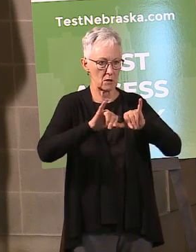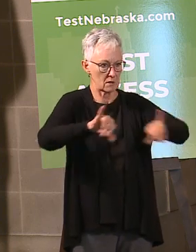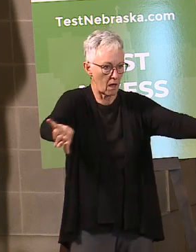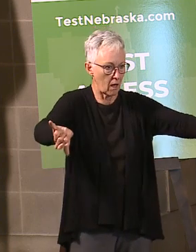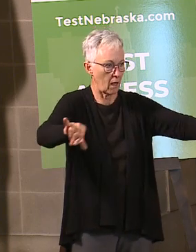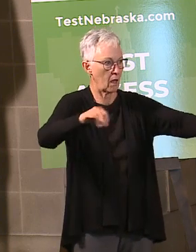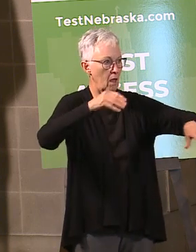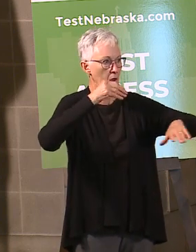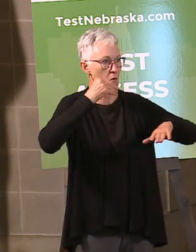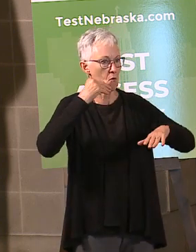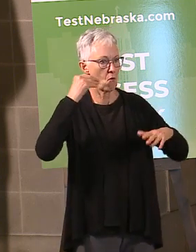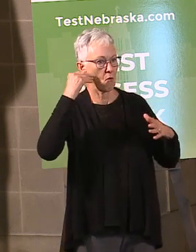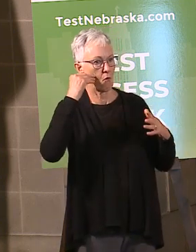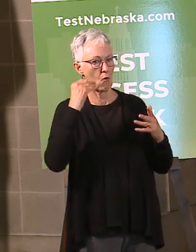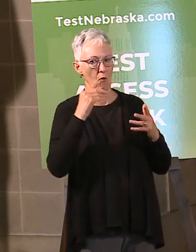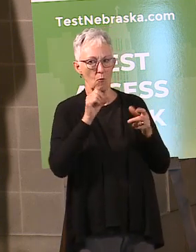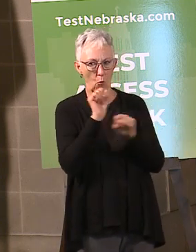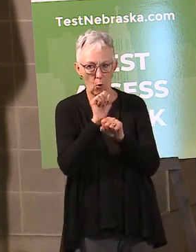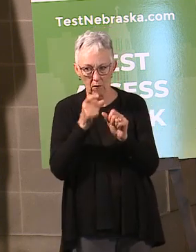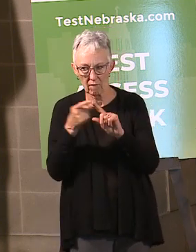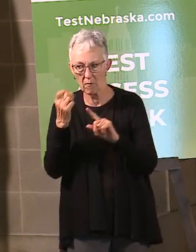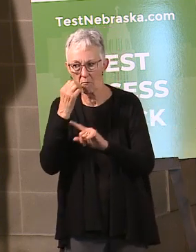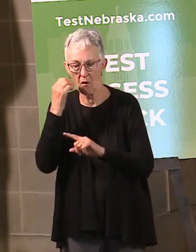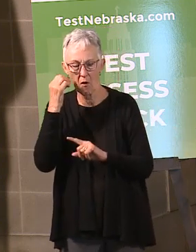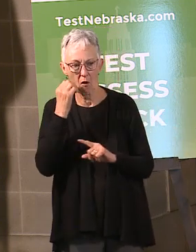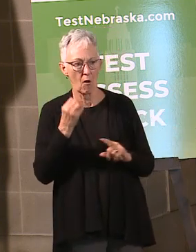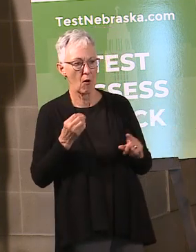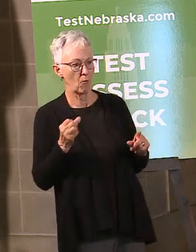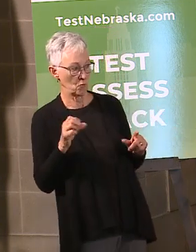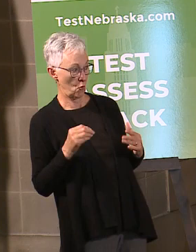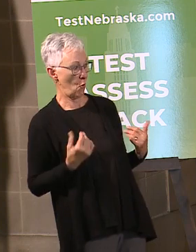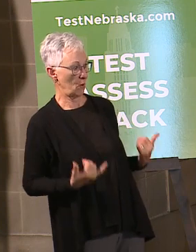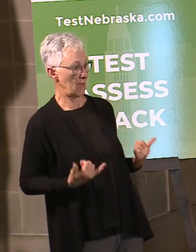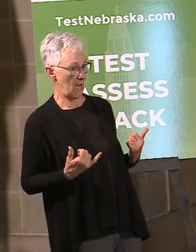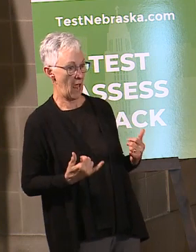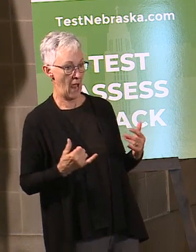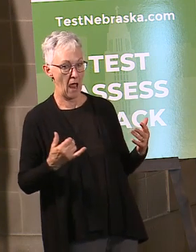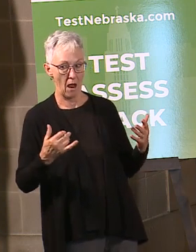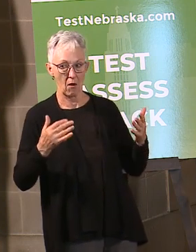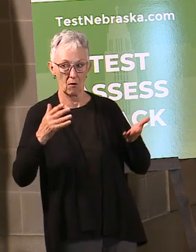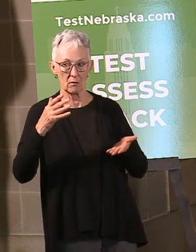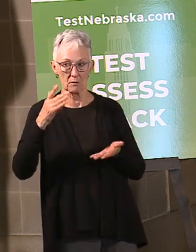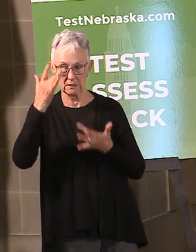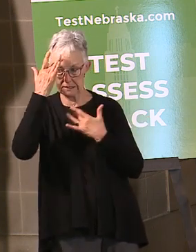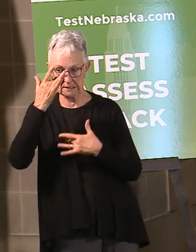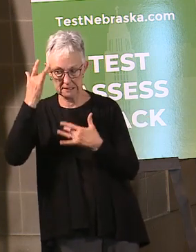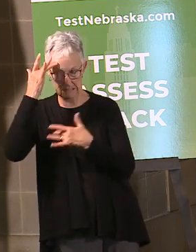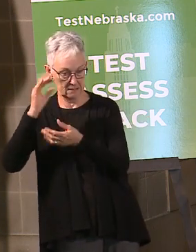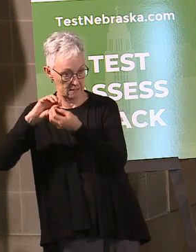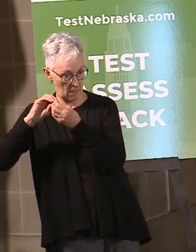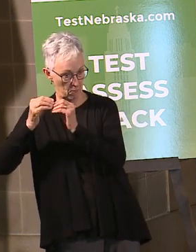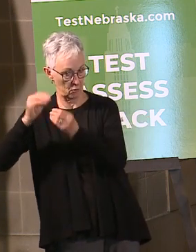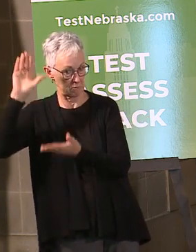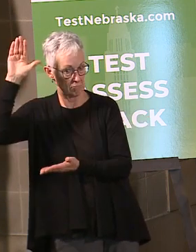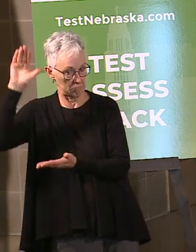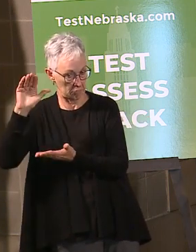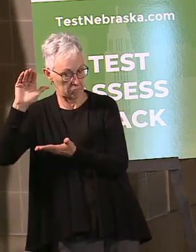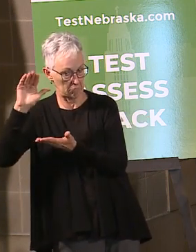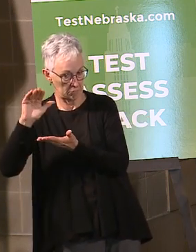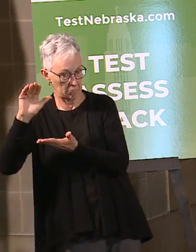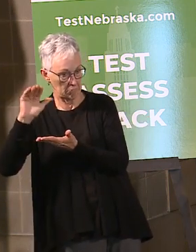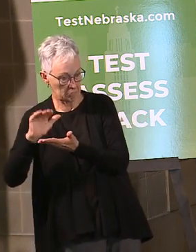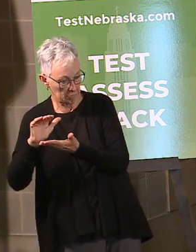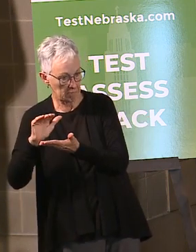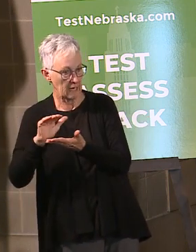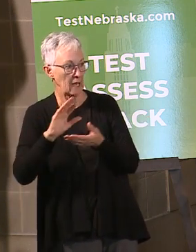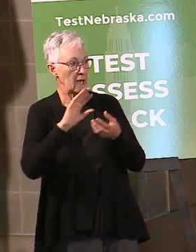healthcare system. Now what we're trying to do is find that right speed as we start to loosen up these restrictions. So we'll continue to look at the hospital data. It's one of the things that we